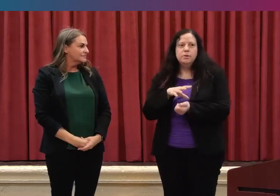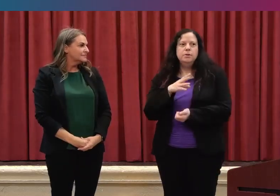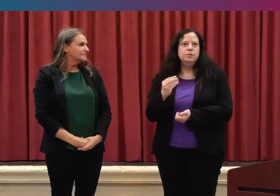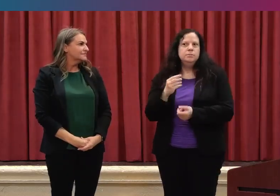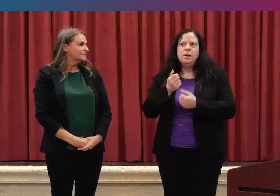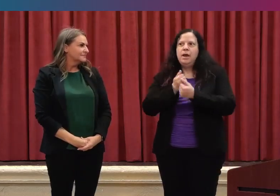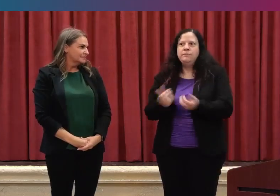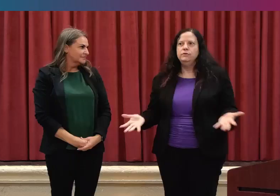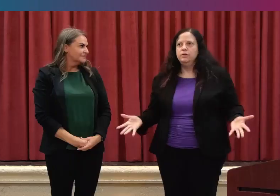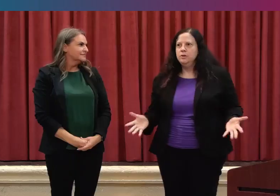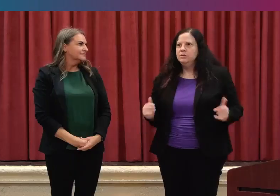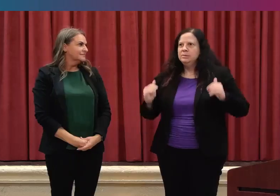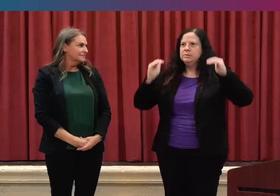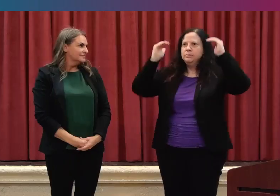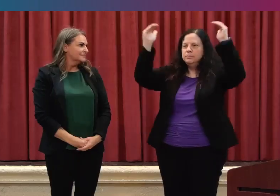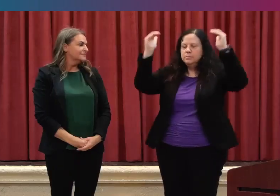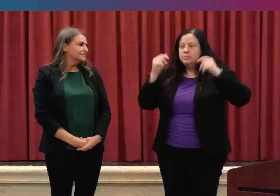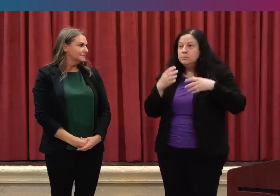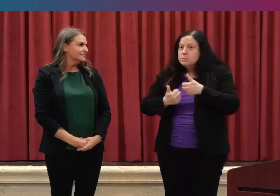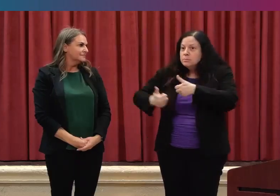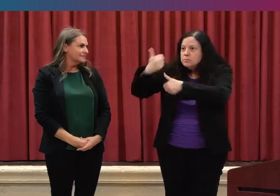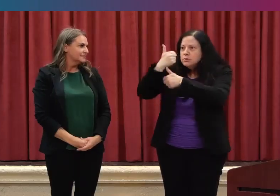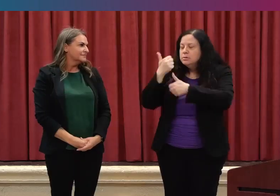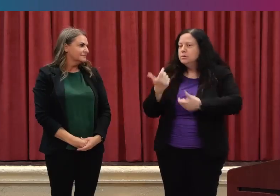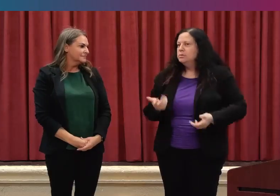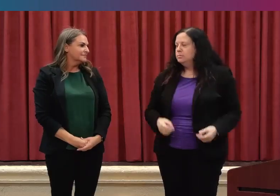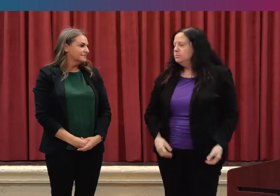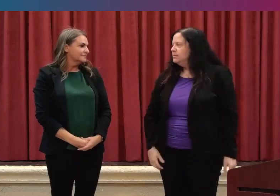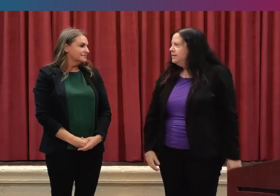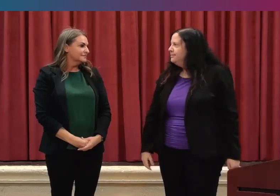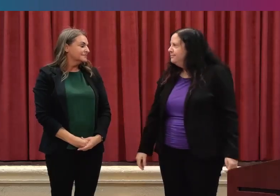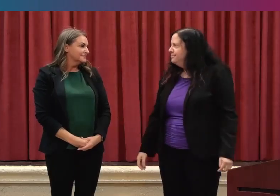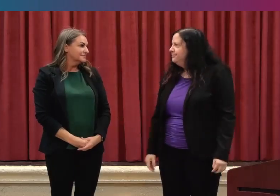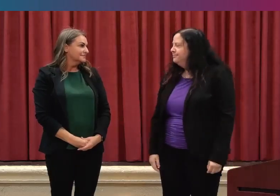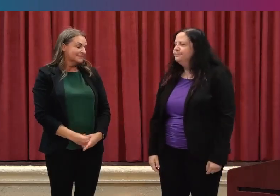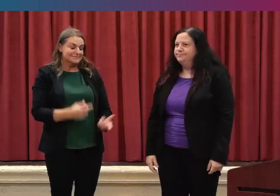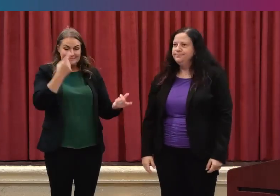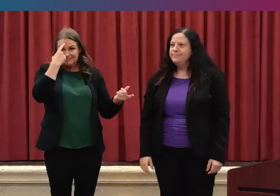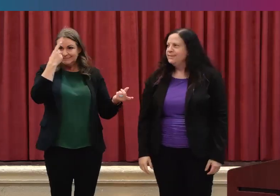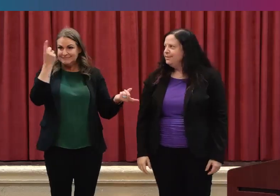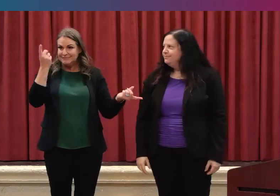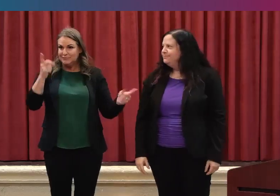and other law officials, deputies, those sorts of things. You know, those are high priority needs.